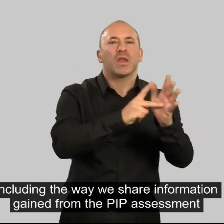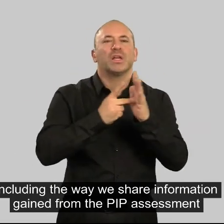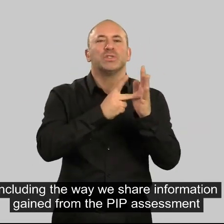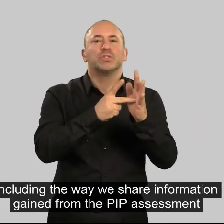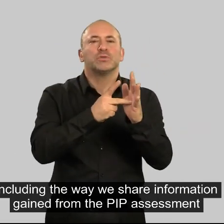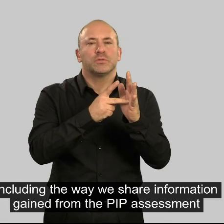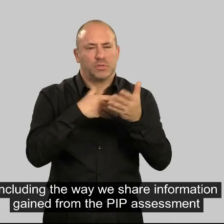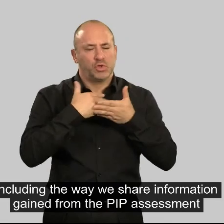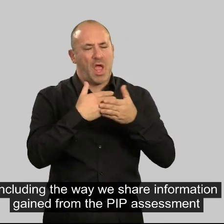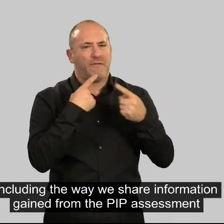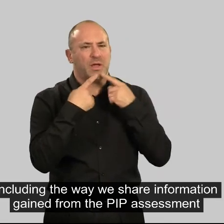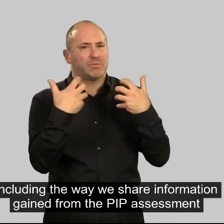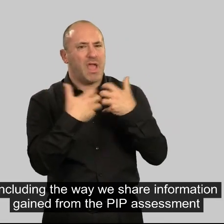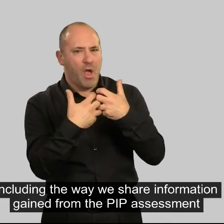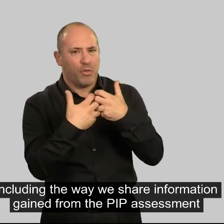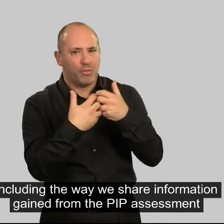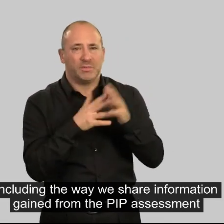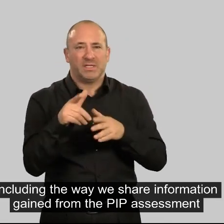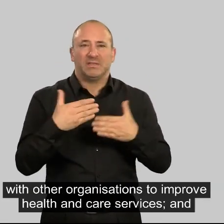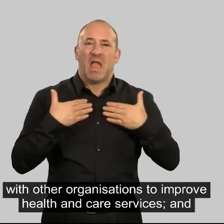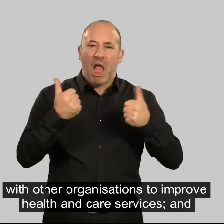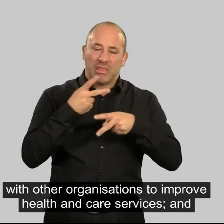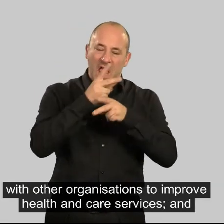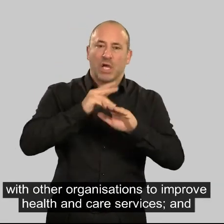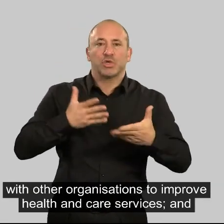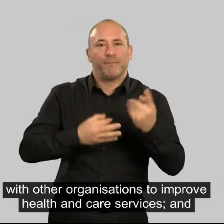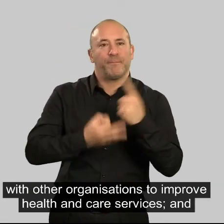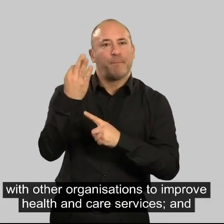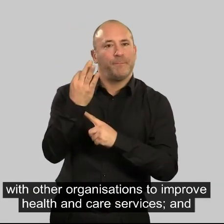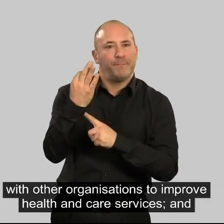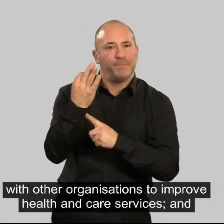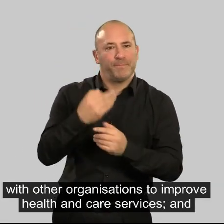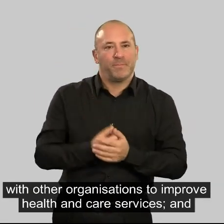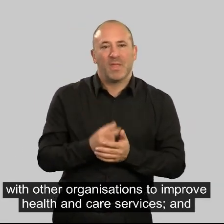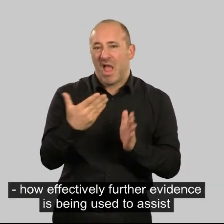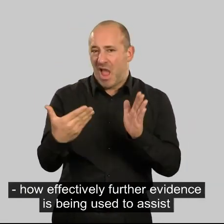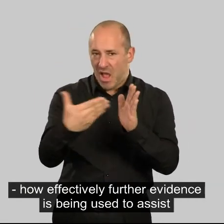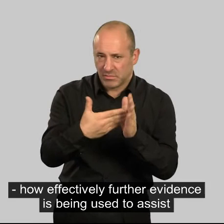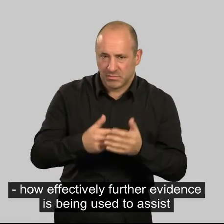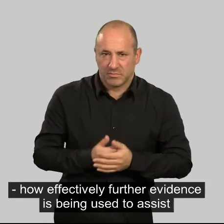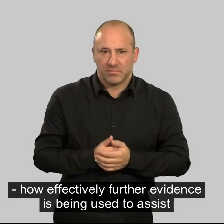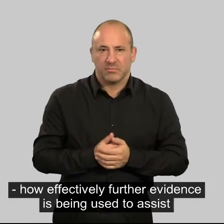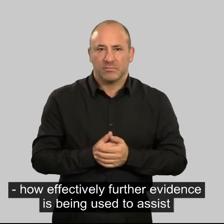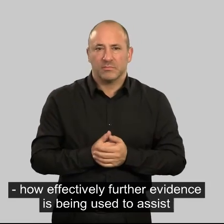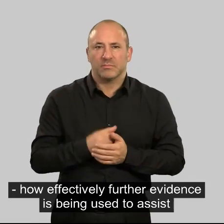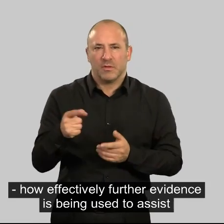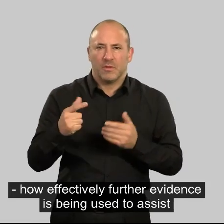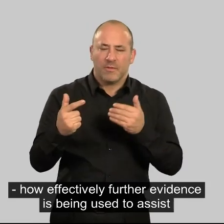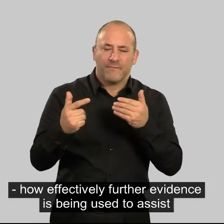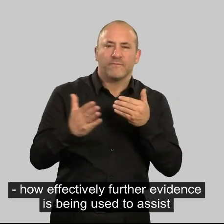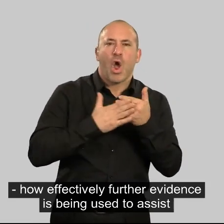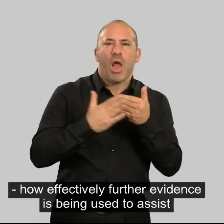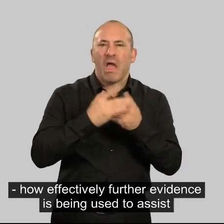share information gained from the PIP assessment with other organisations to improve health and care